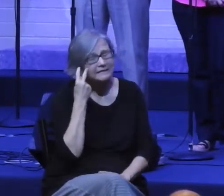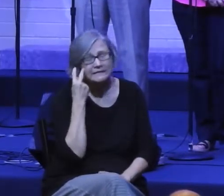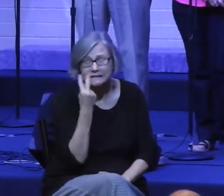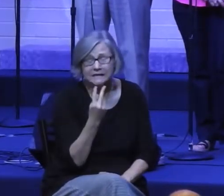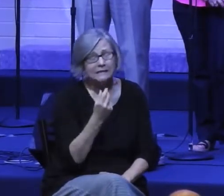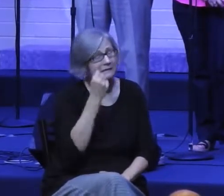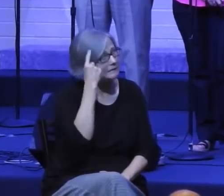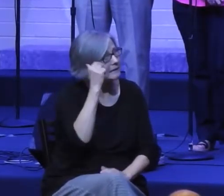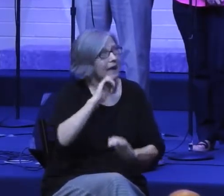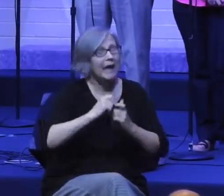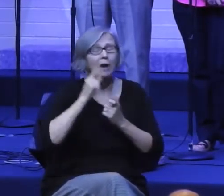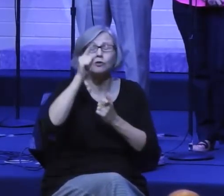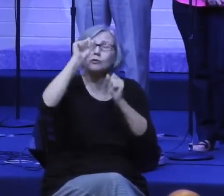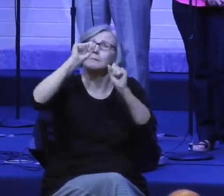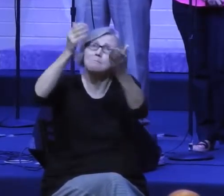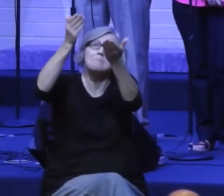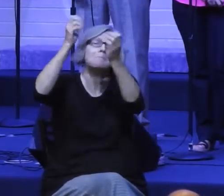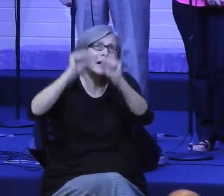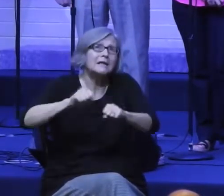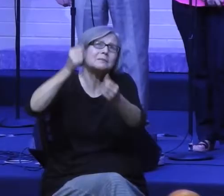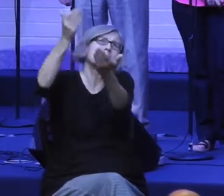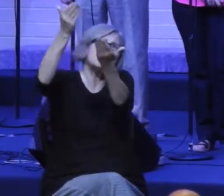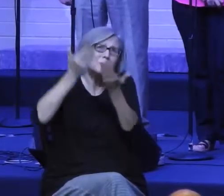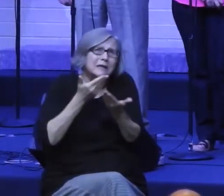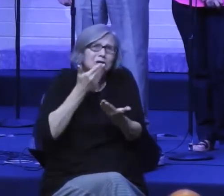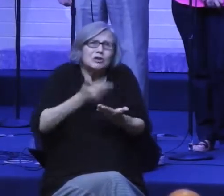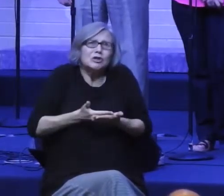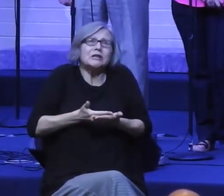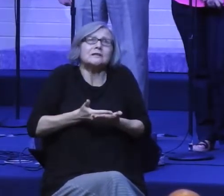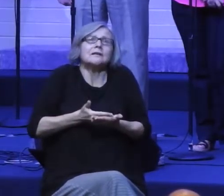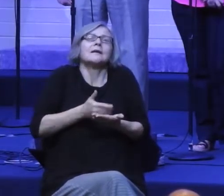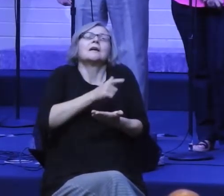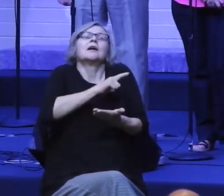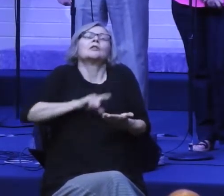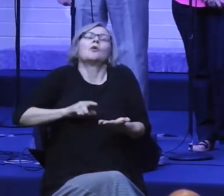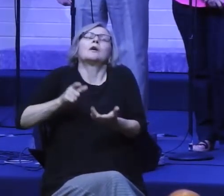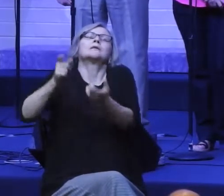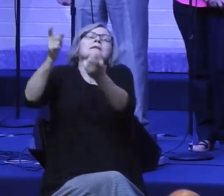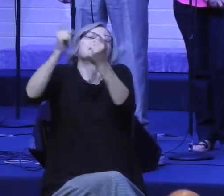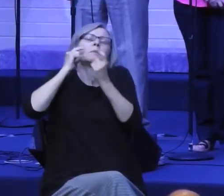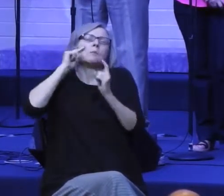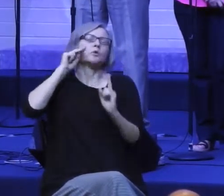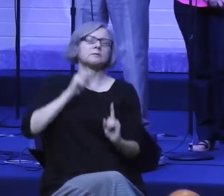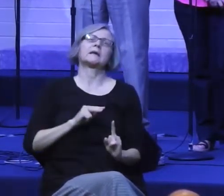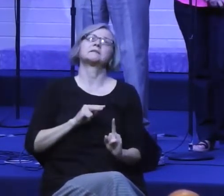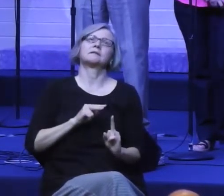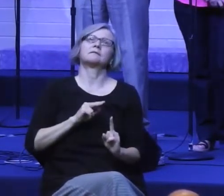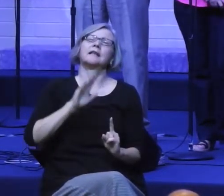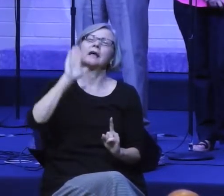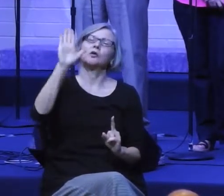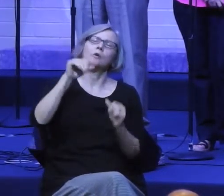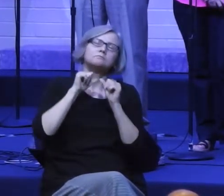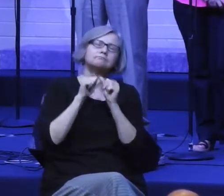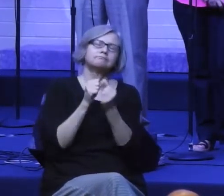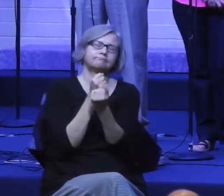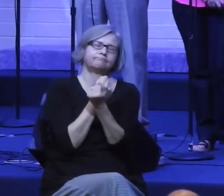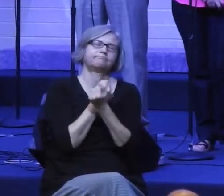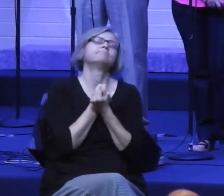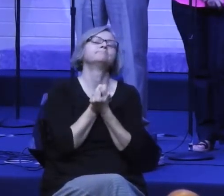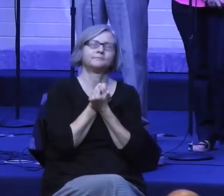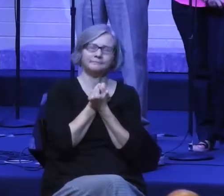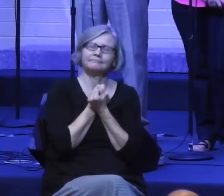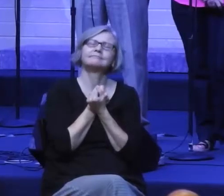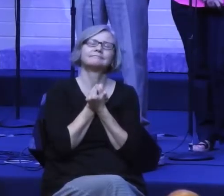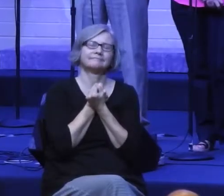would lift one another up with your relentless love. Lord, I pray that wherever we might have a